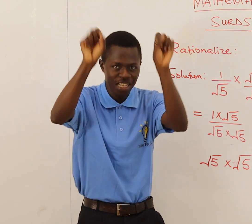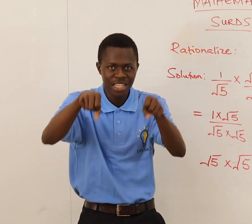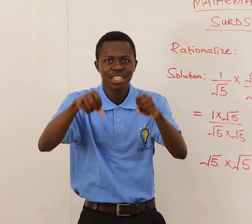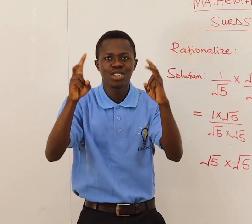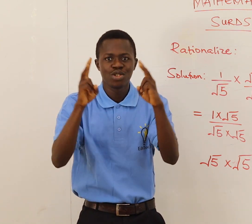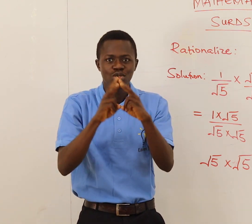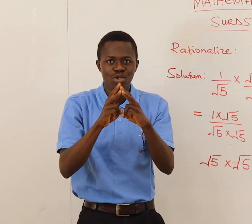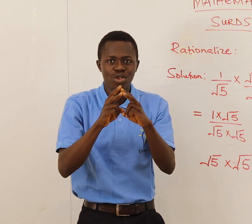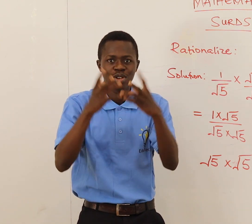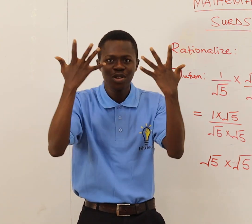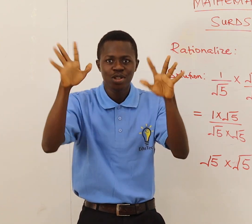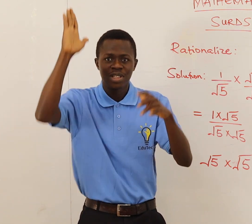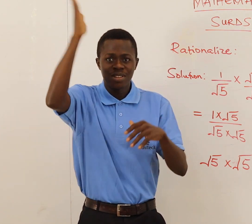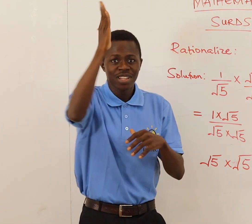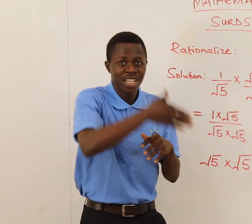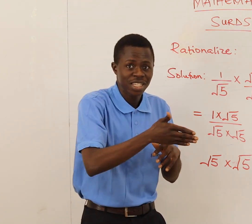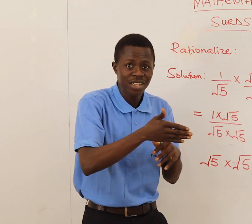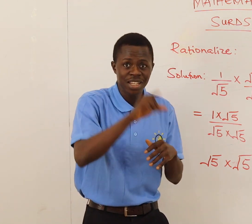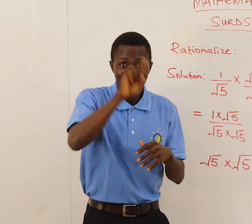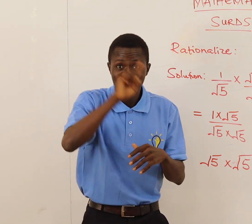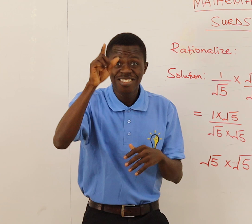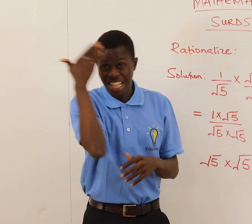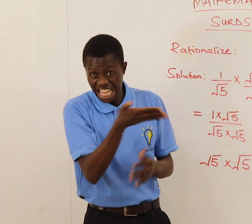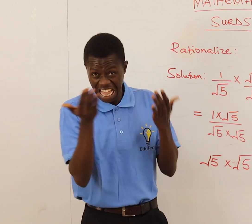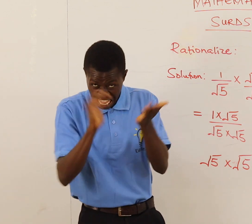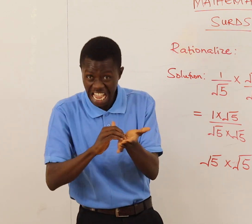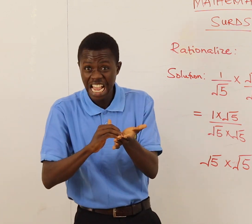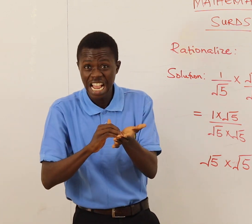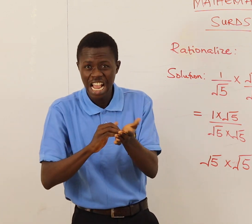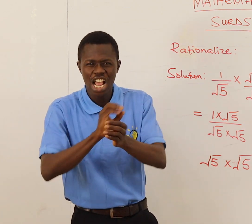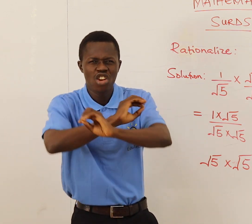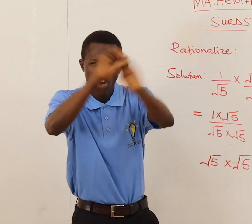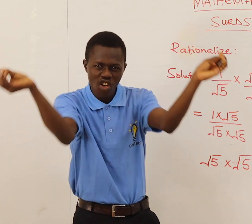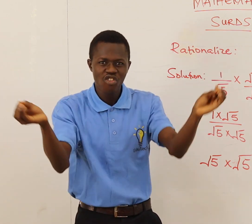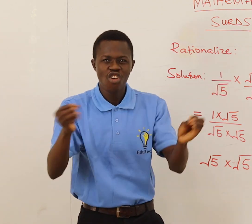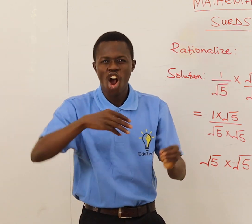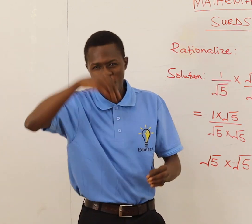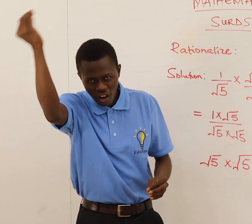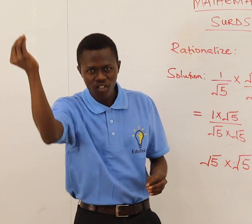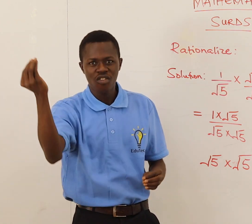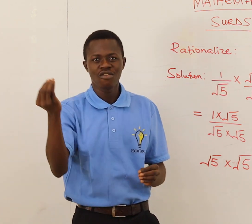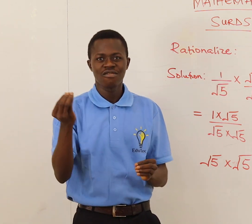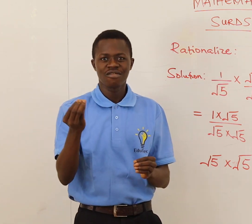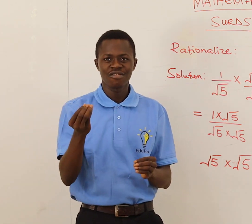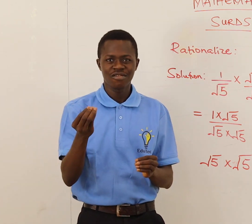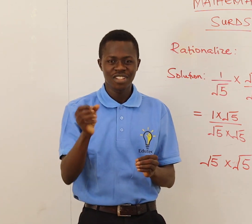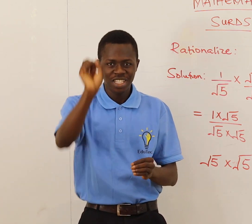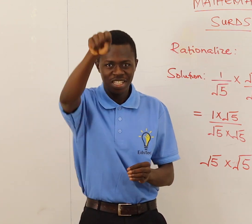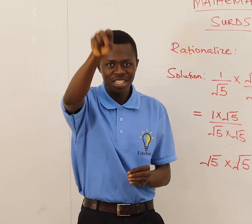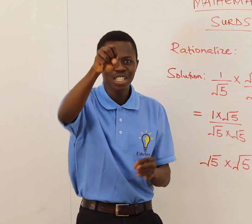cancel out. The power 2 and the square root sign will cancel each other out. So will the square